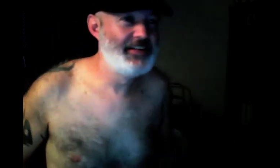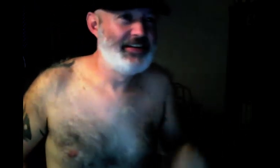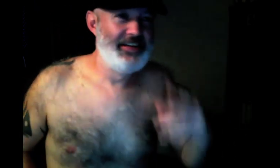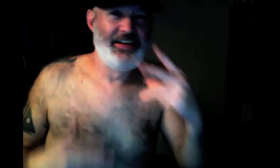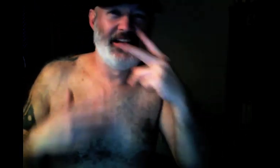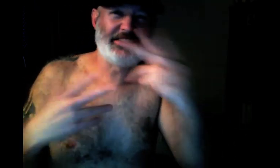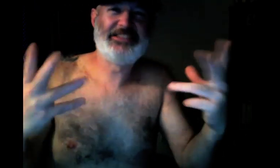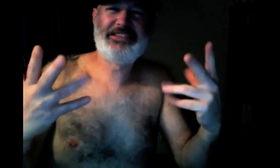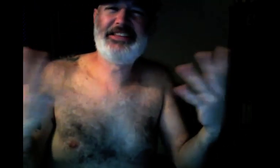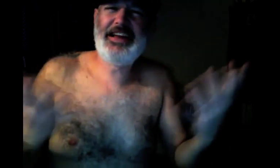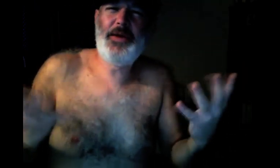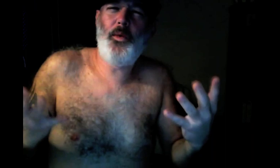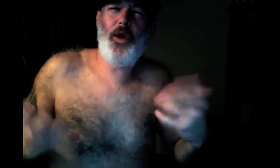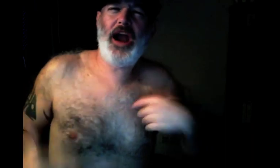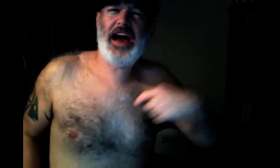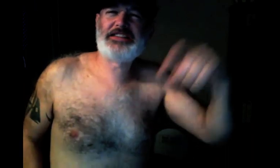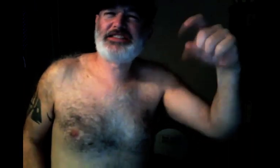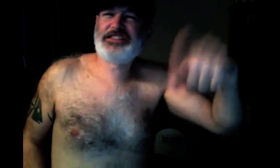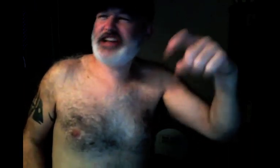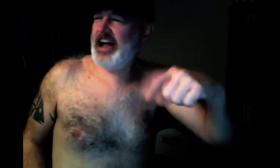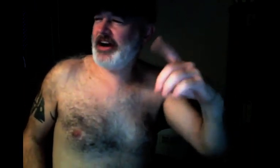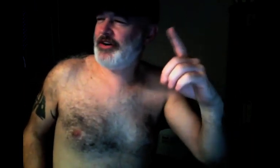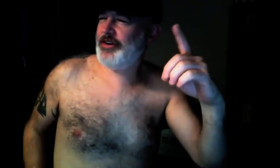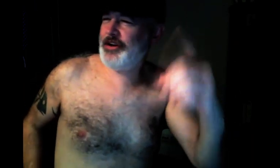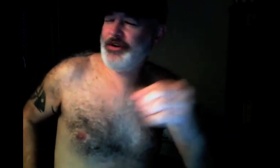Let's see what I shall do.